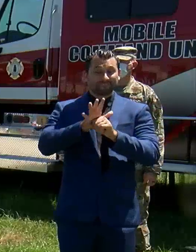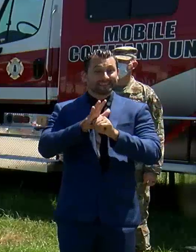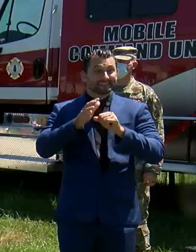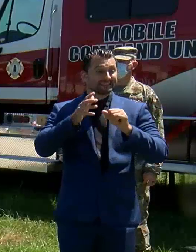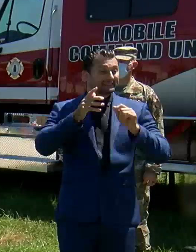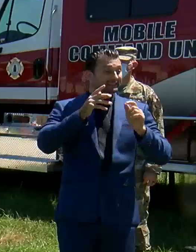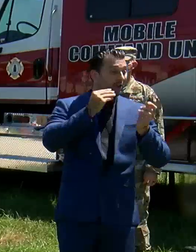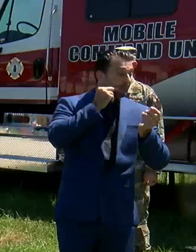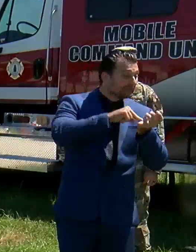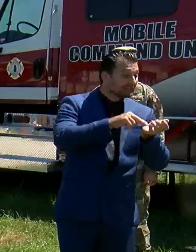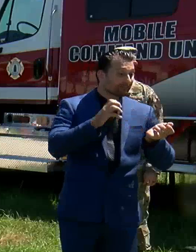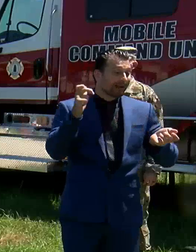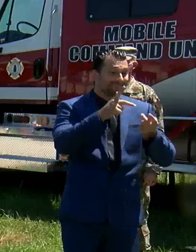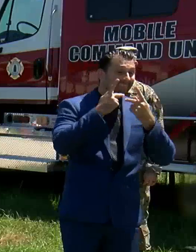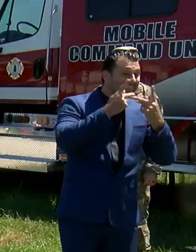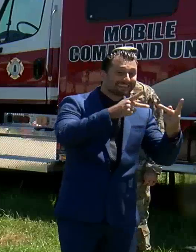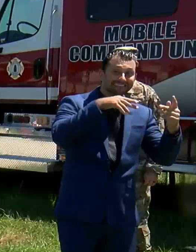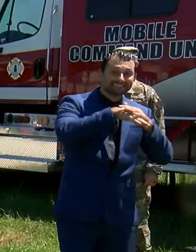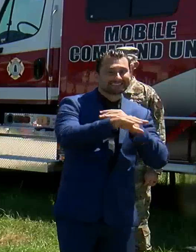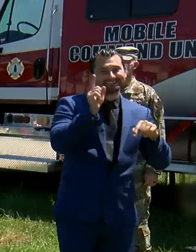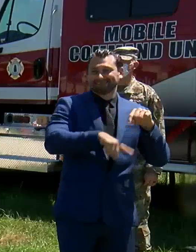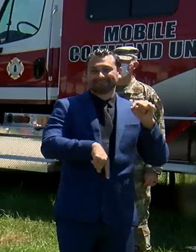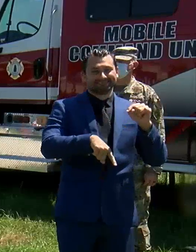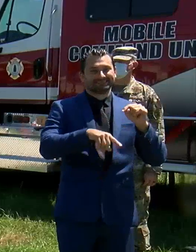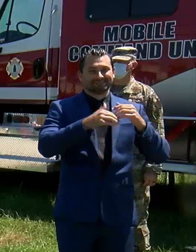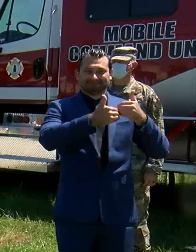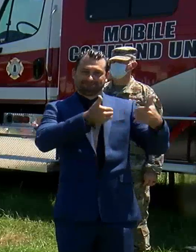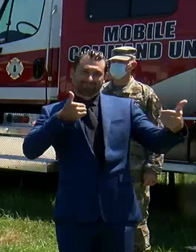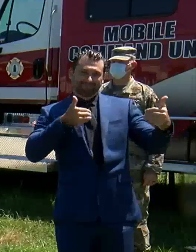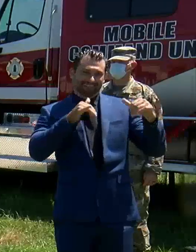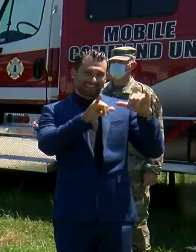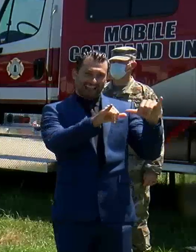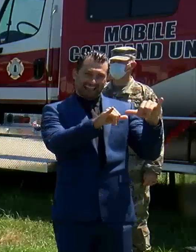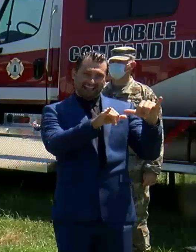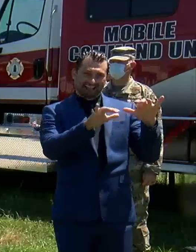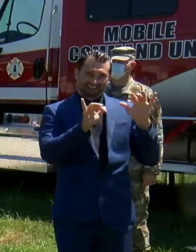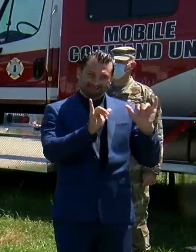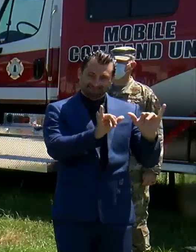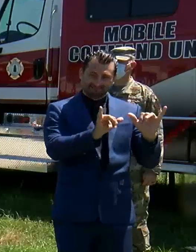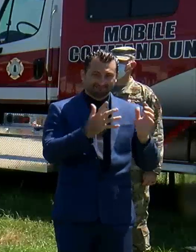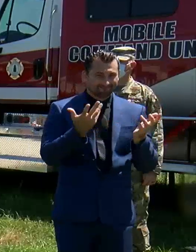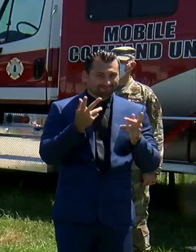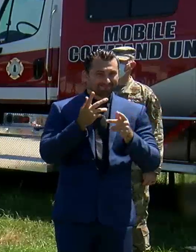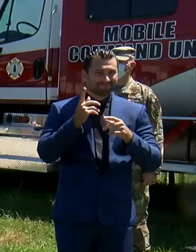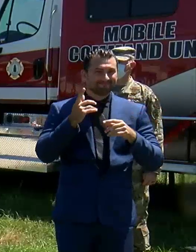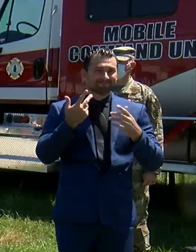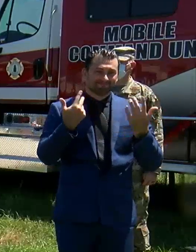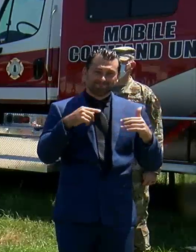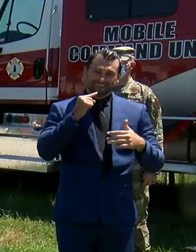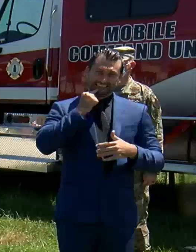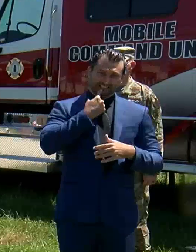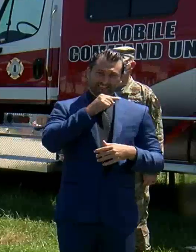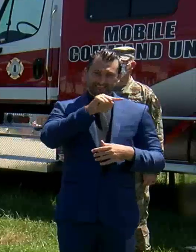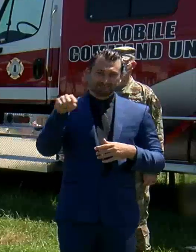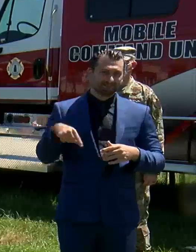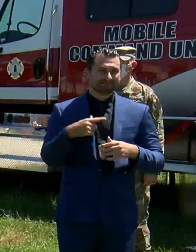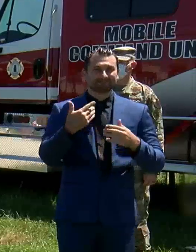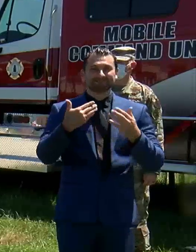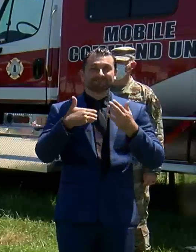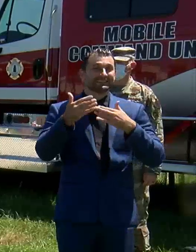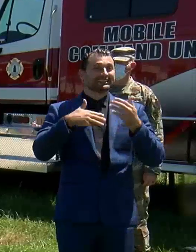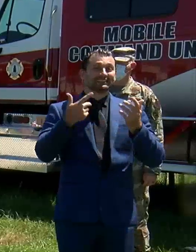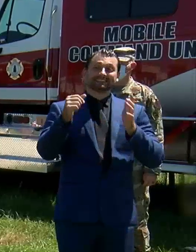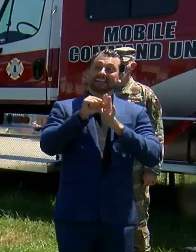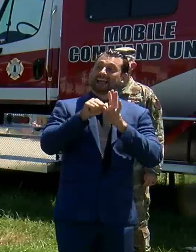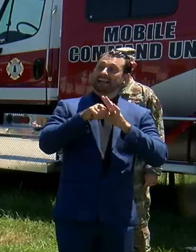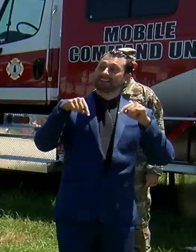policy. That has not been a good standard of practice. And so what you've seen, places like the Cleveland Clinic, I was at Halifax and